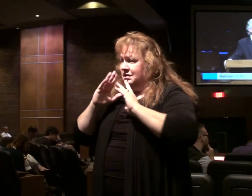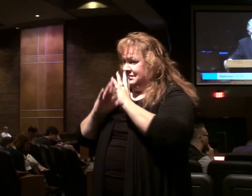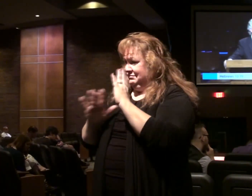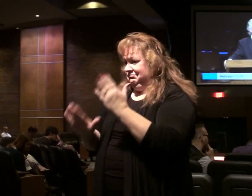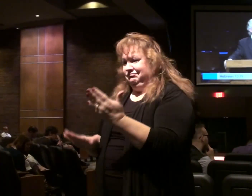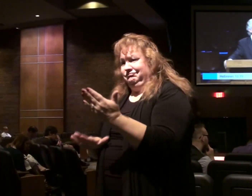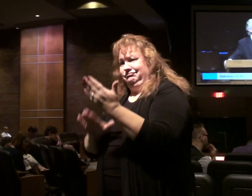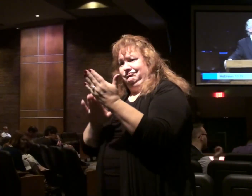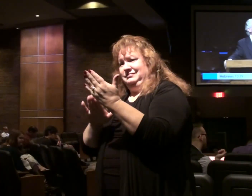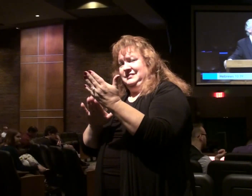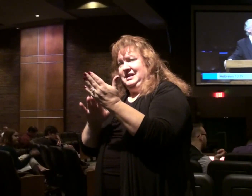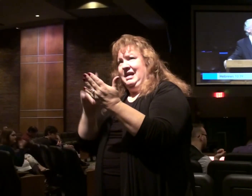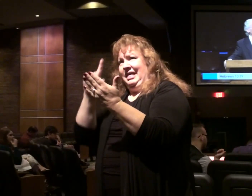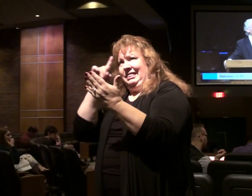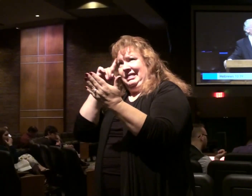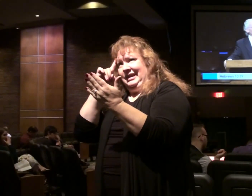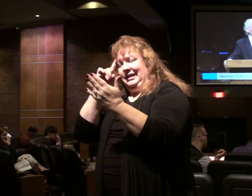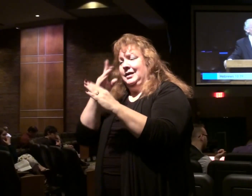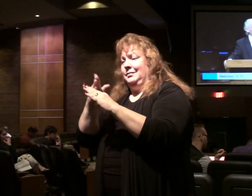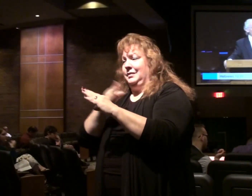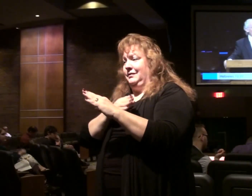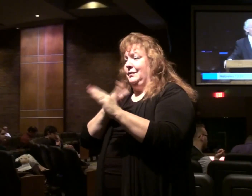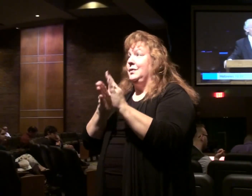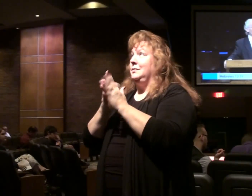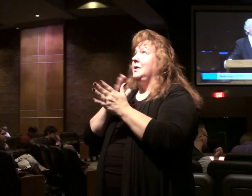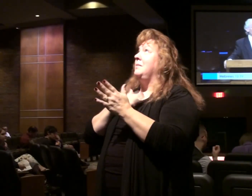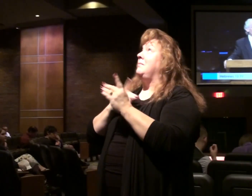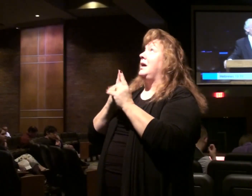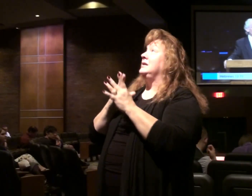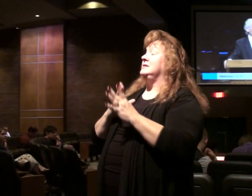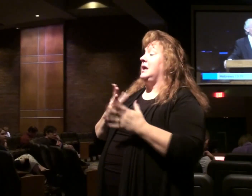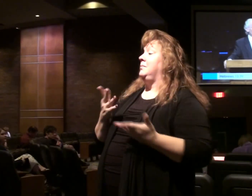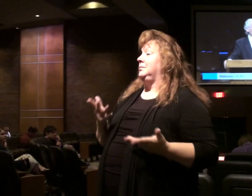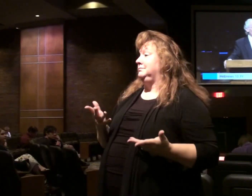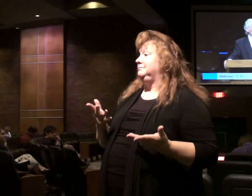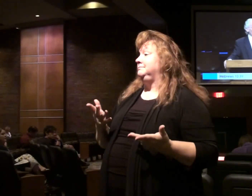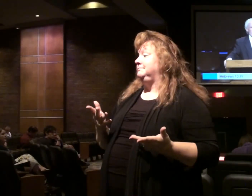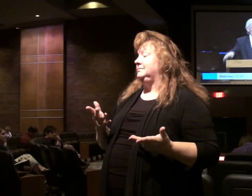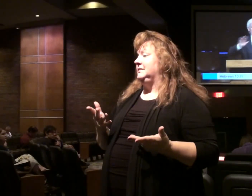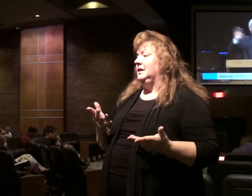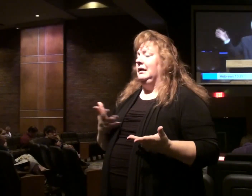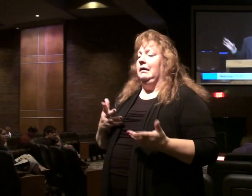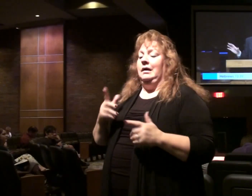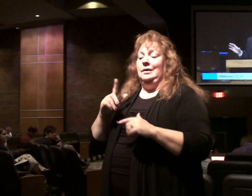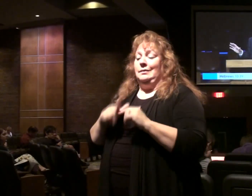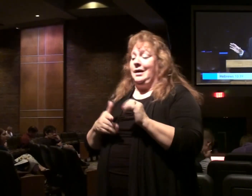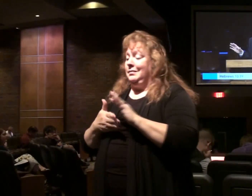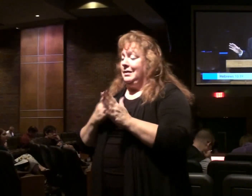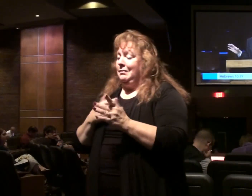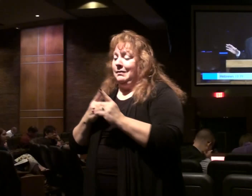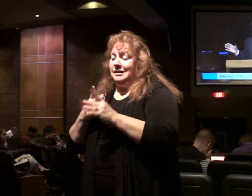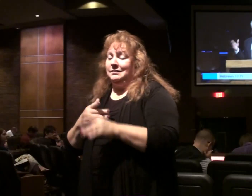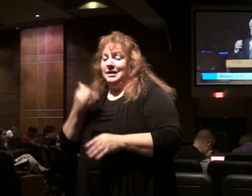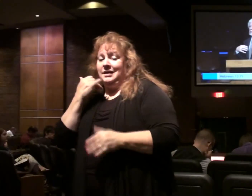earthly ministry. Count the cost before you commit to be my disciple. You can't be my disciple if you love your family more than